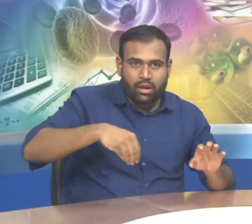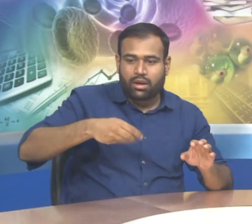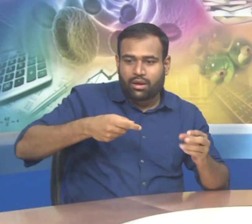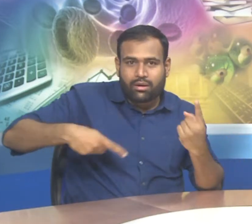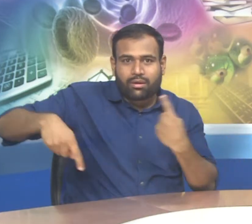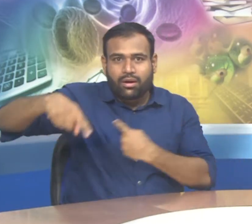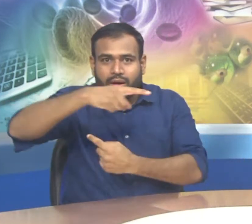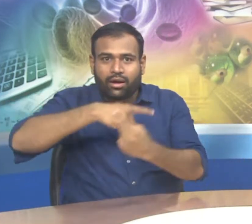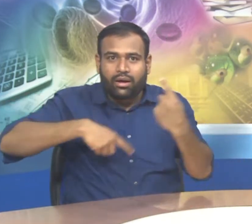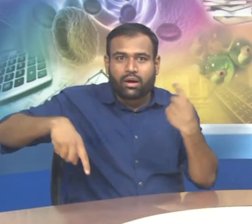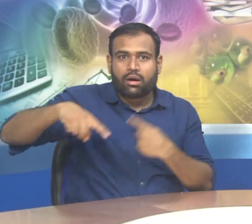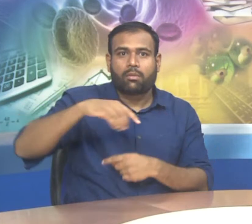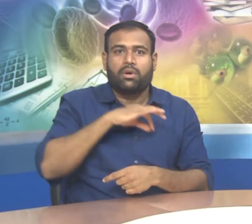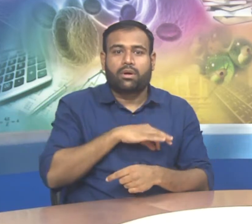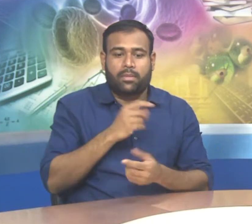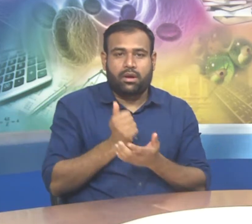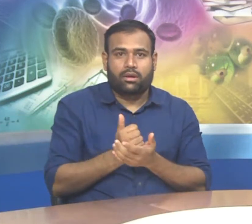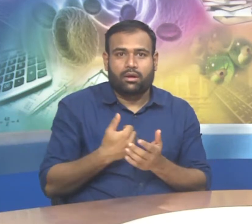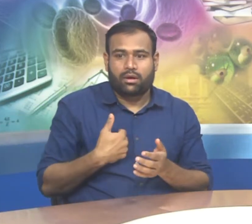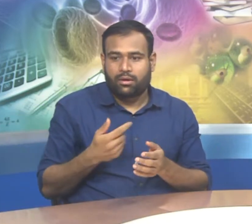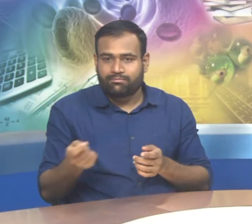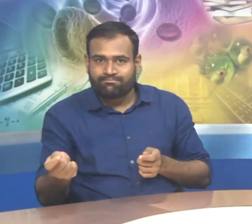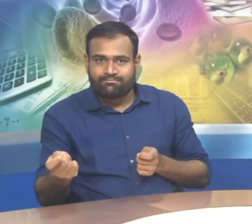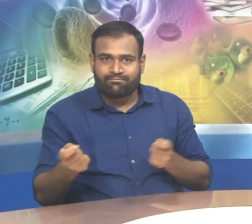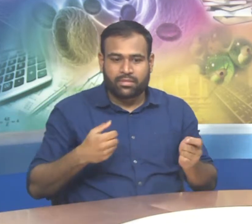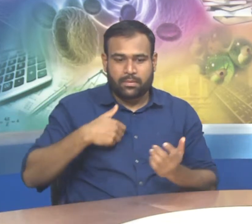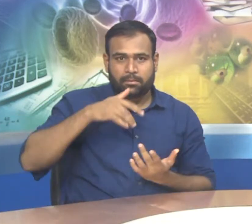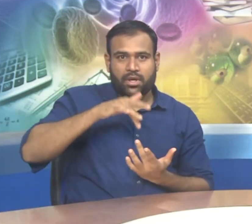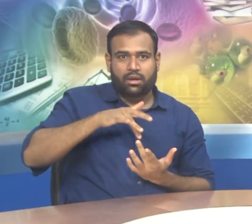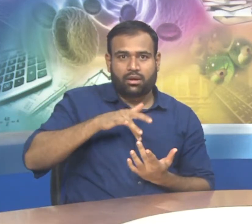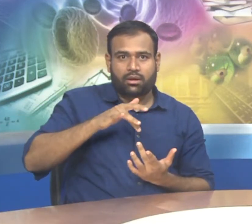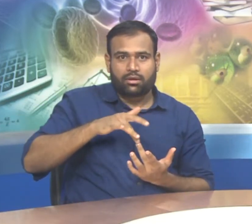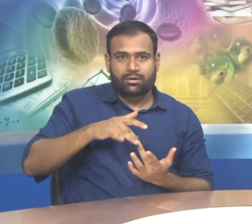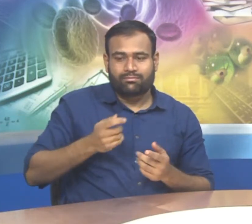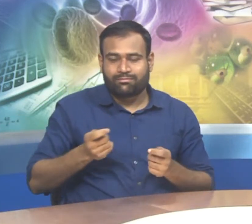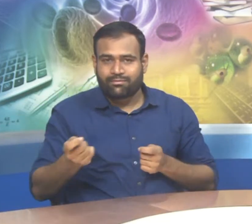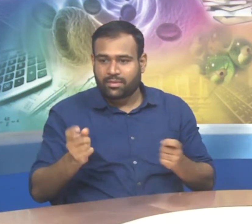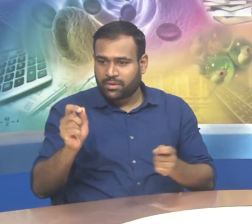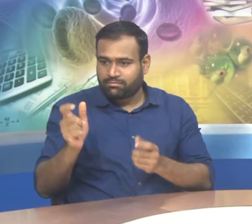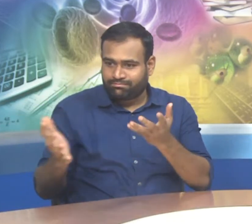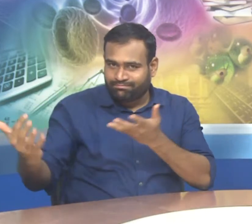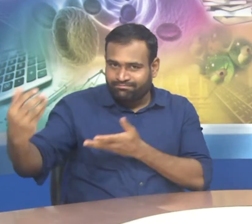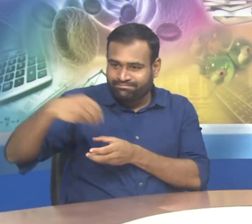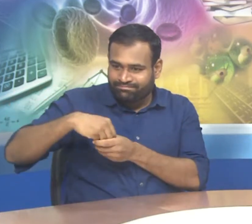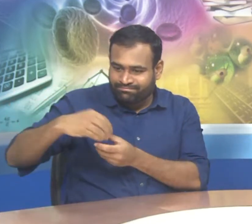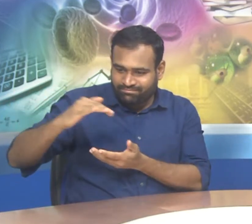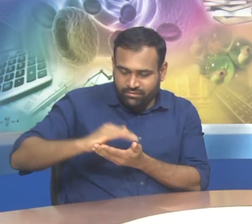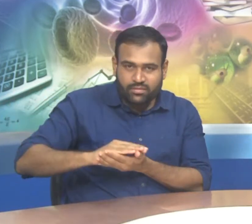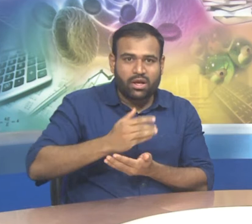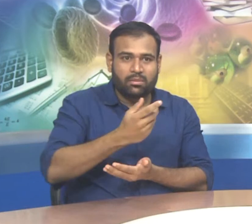For the person who need money and for the organization who give loan and they support